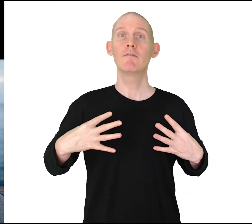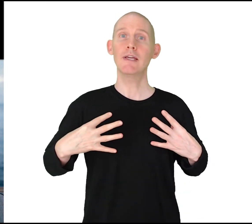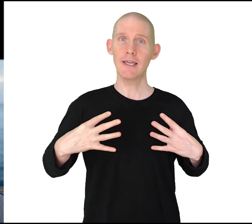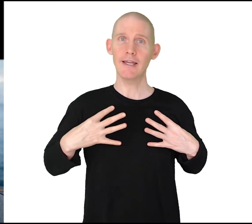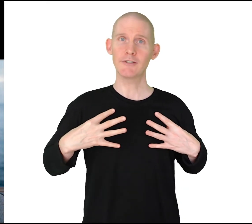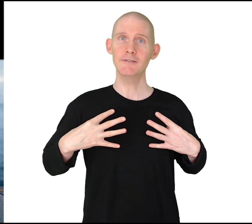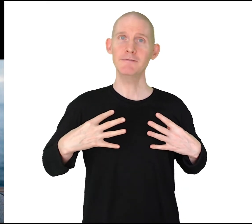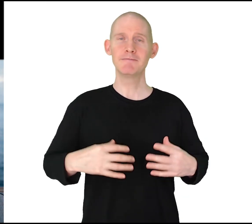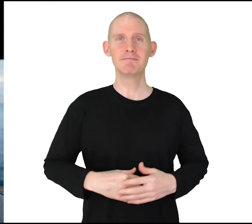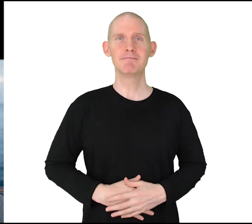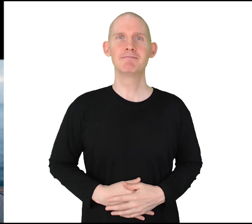Vacation.